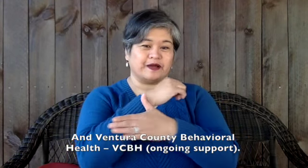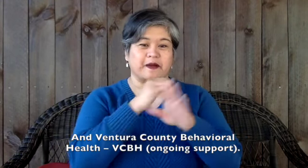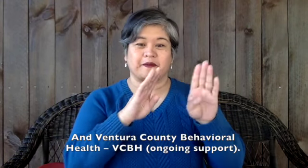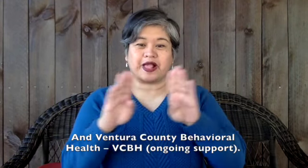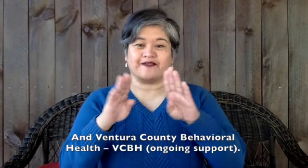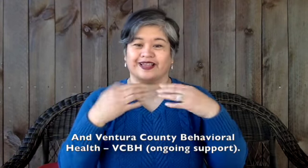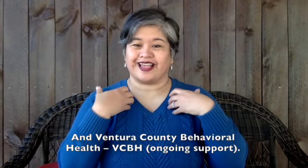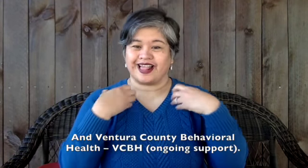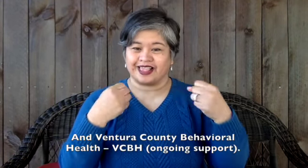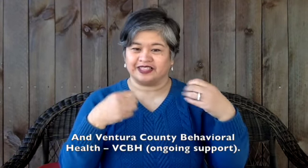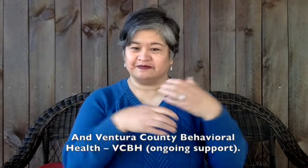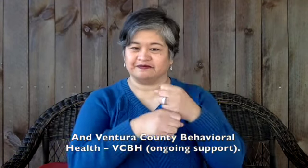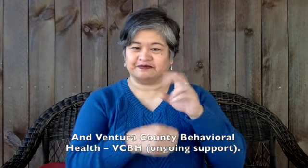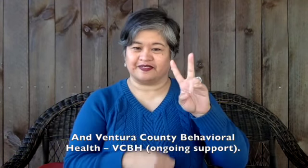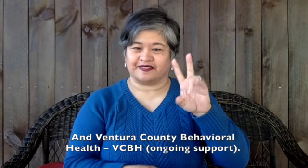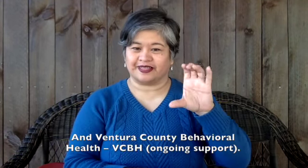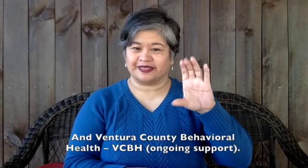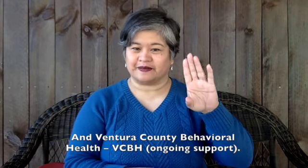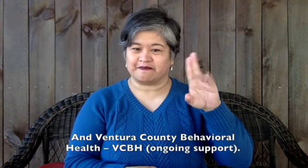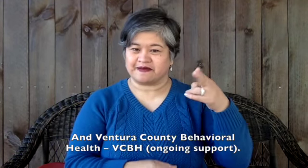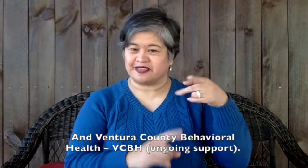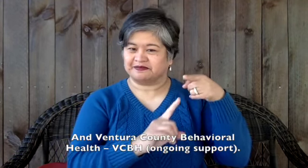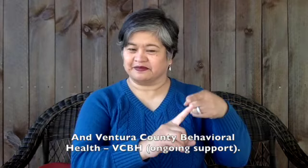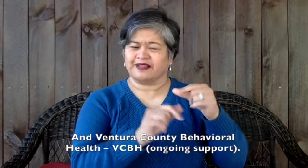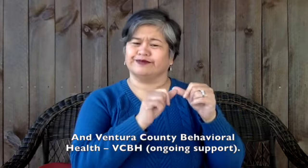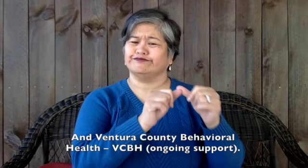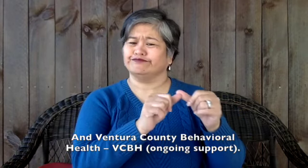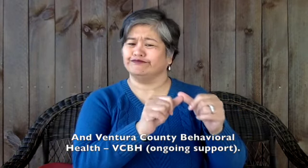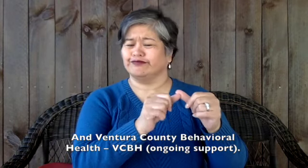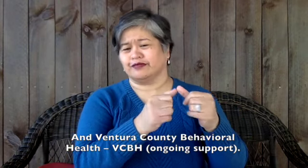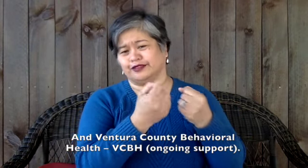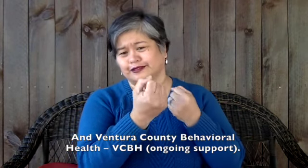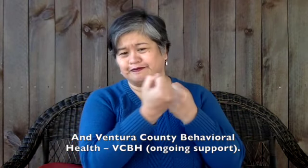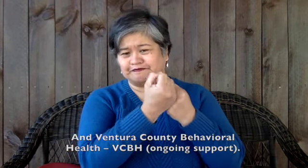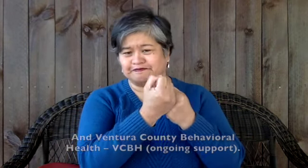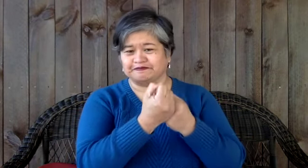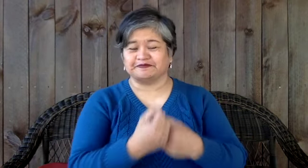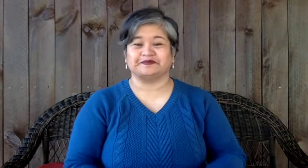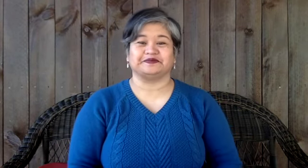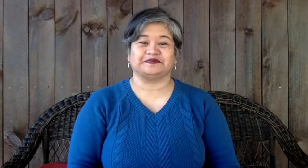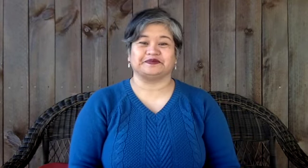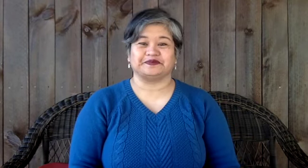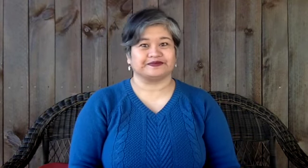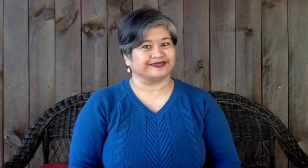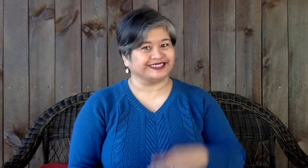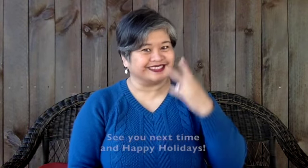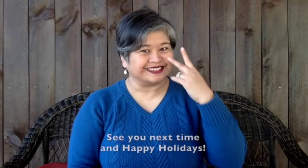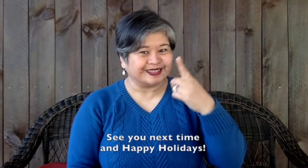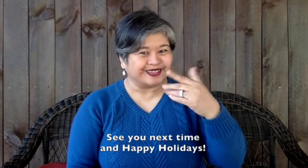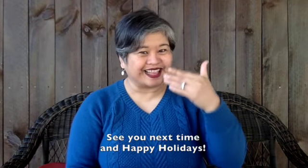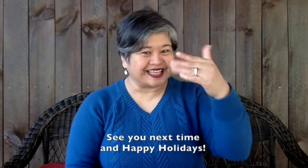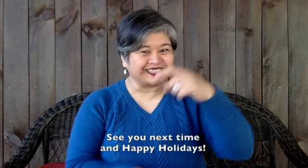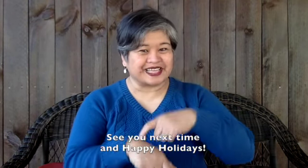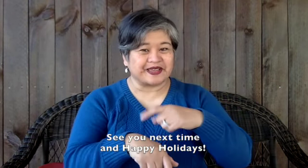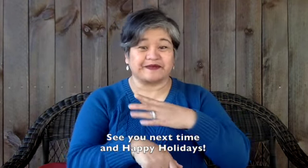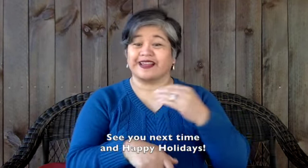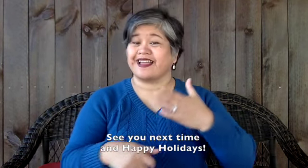Behavioral Health, VCBH, for their ongoing support. See you next time,